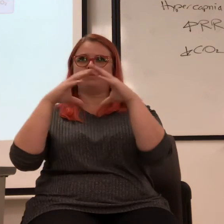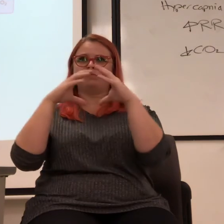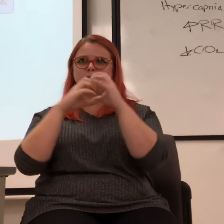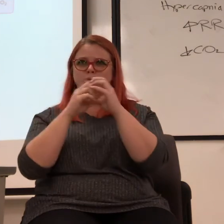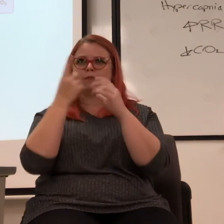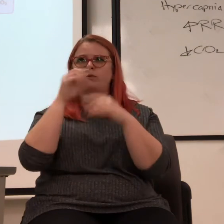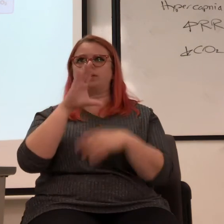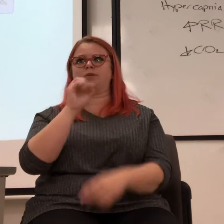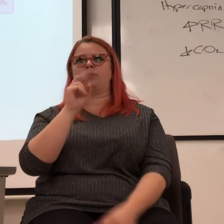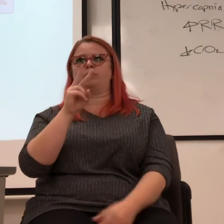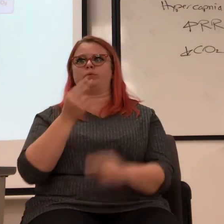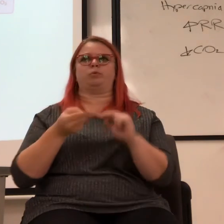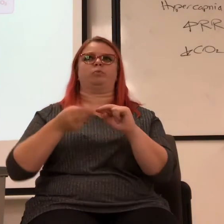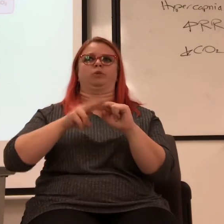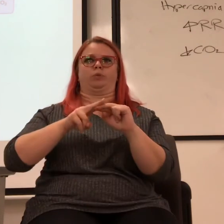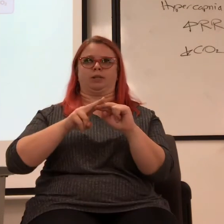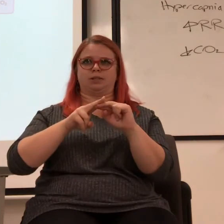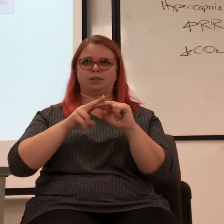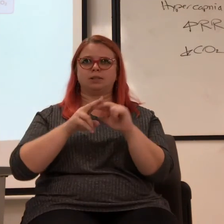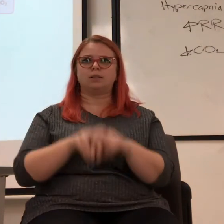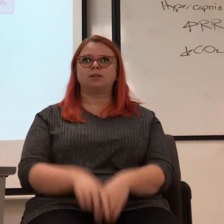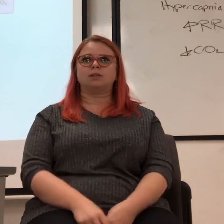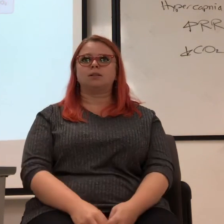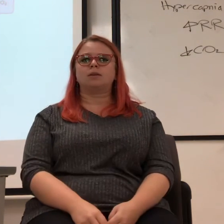So somehow maybe